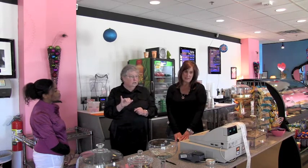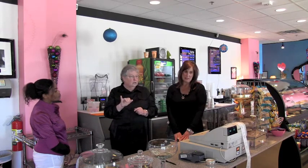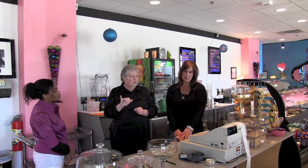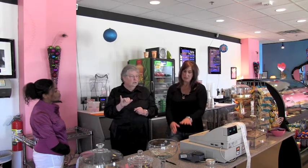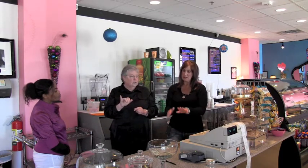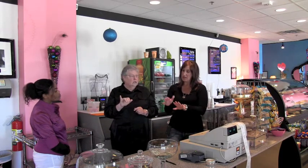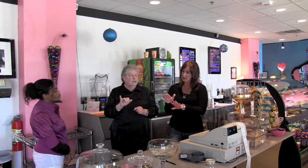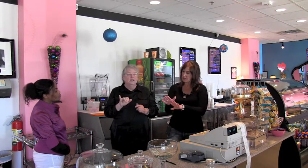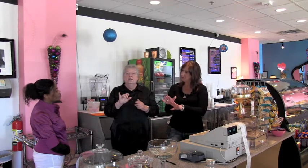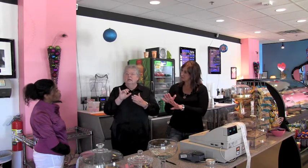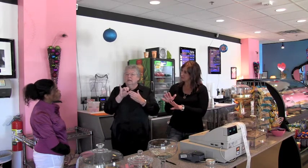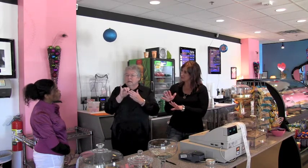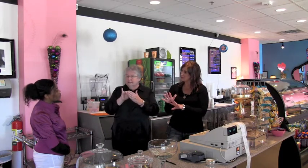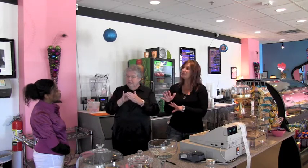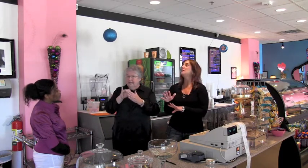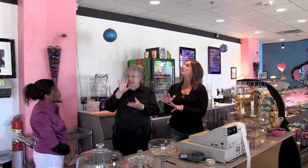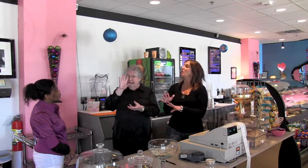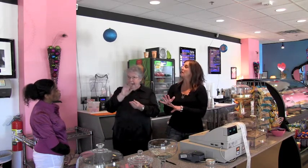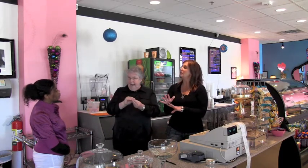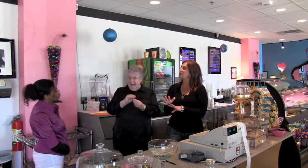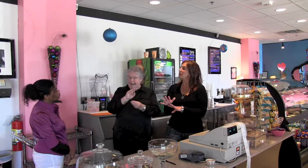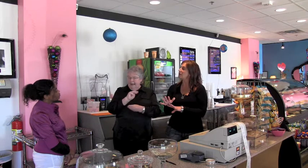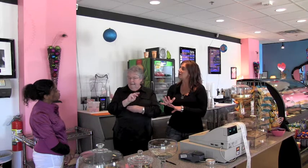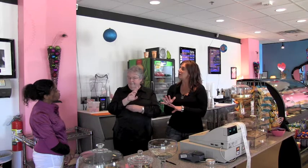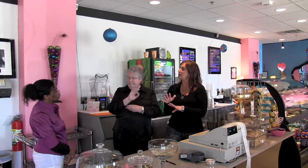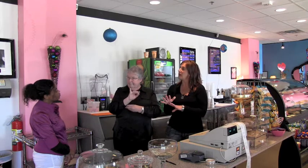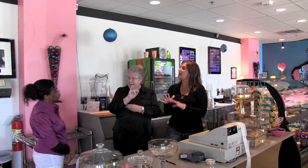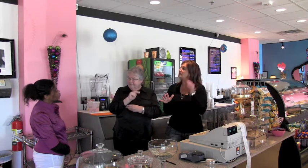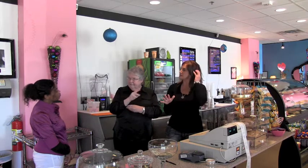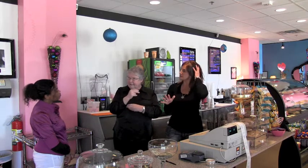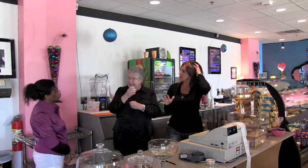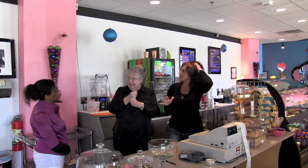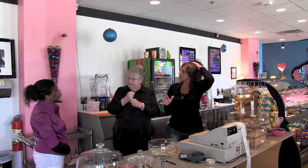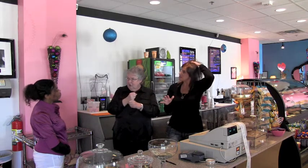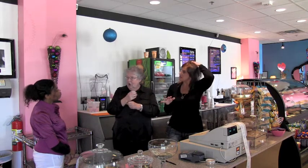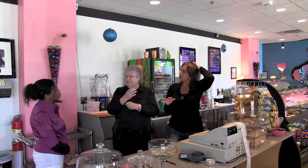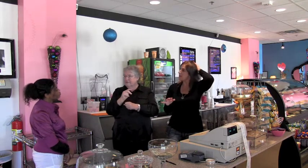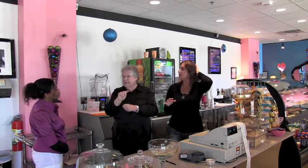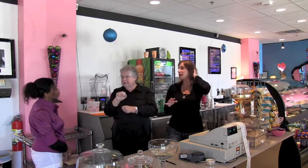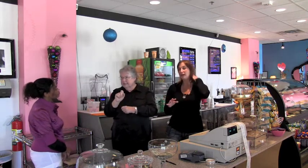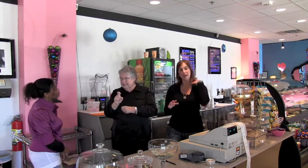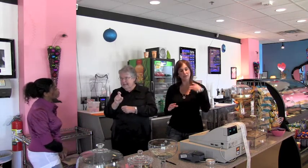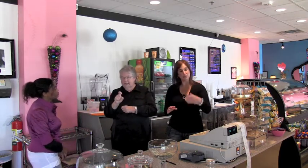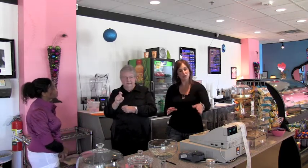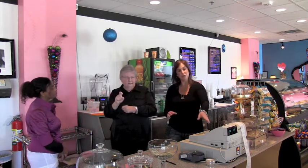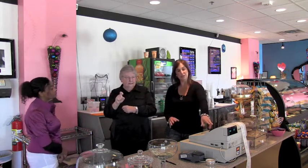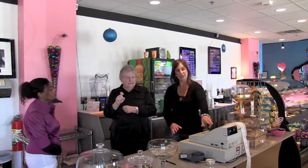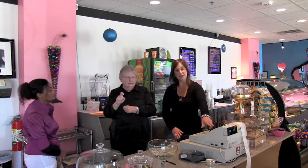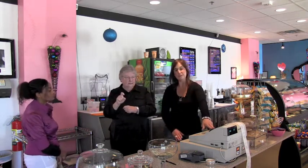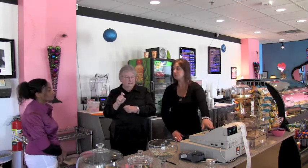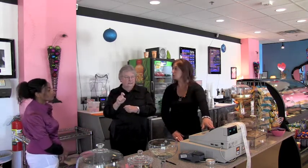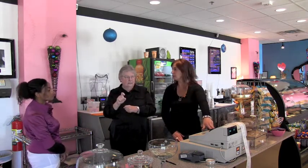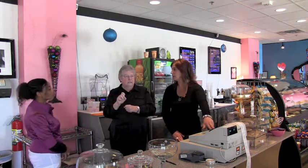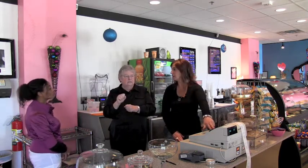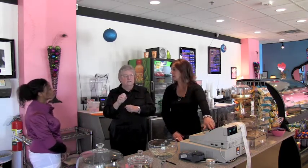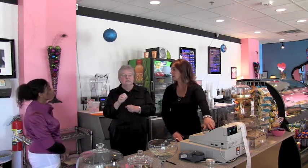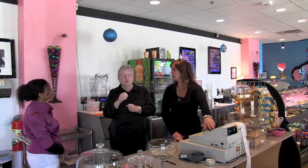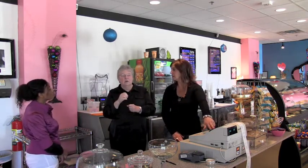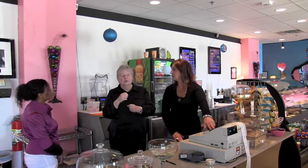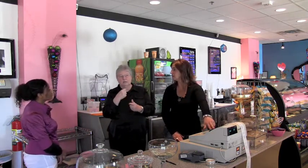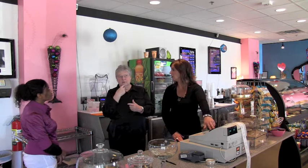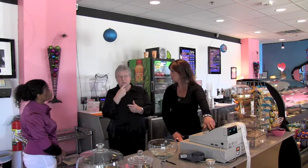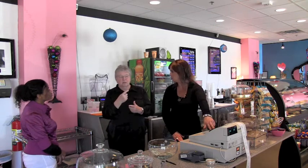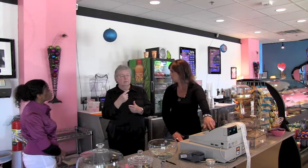basically, that adds the muffin and the coffee together and adds the tax on and shows the customer what